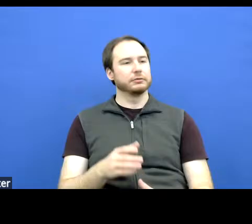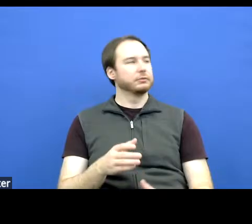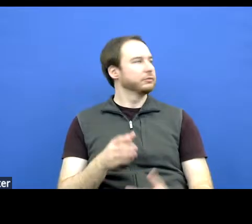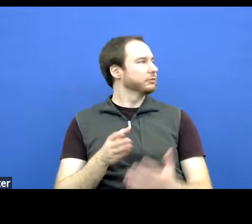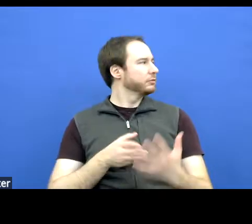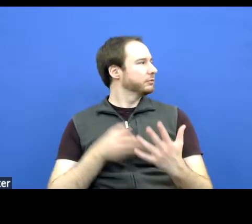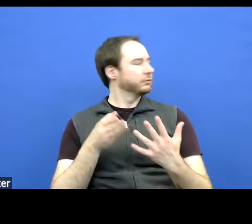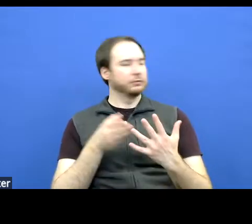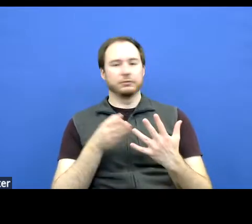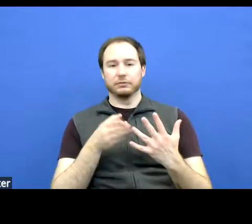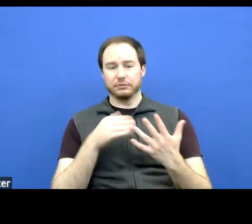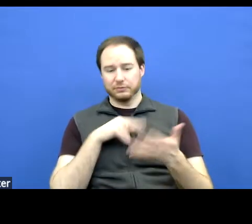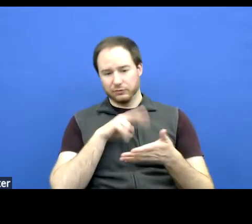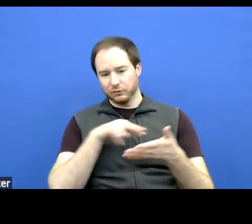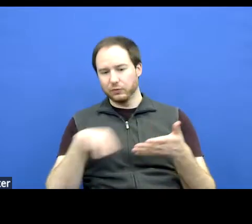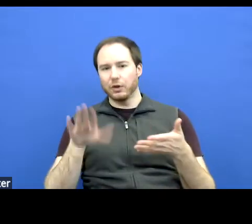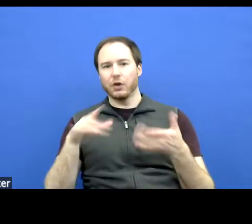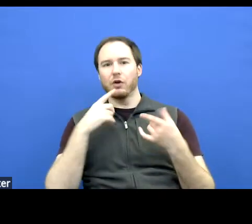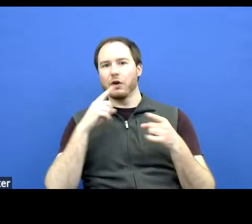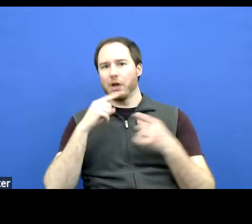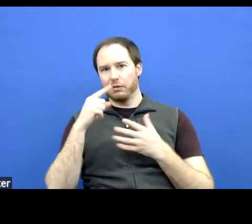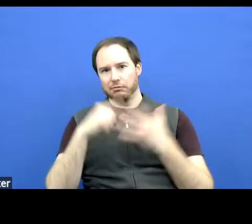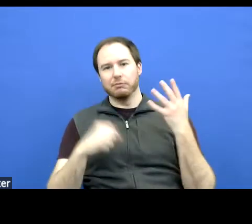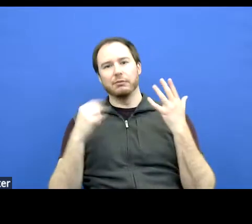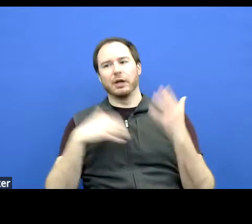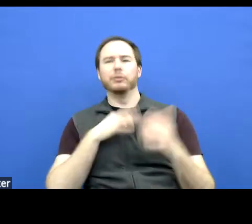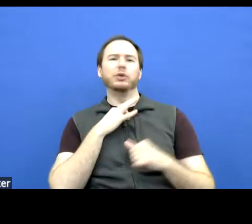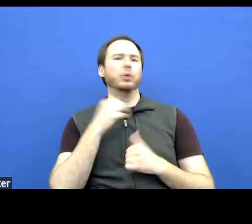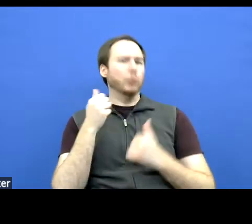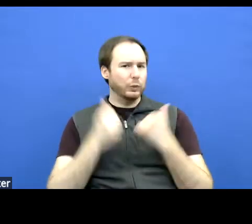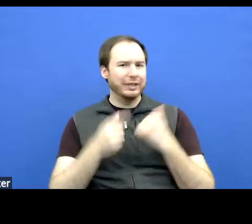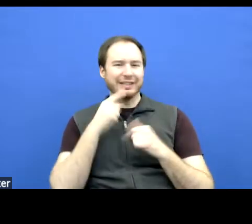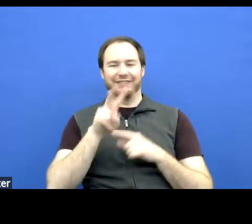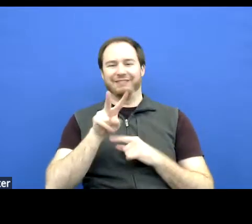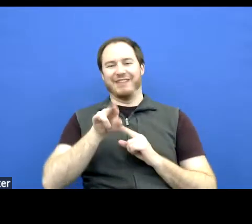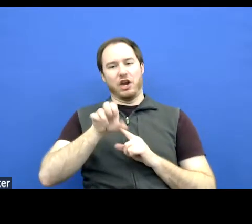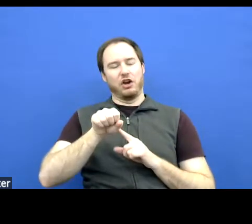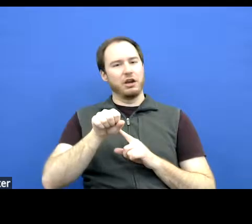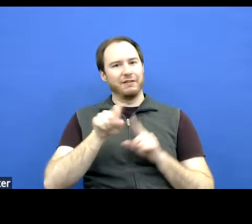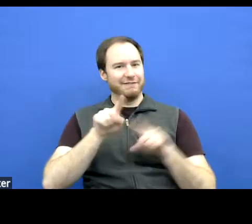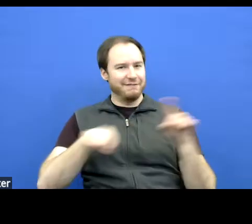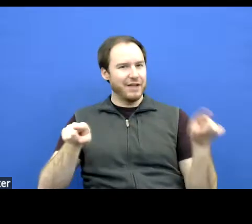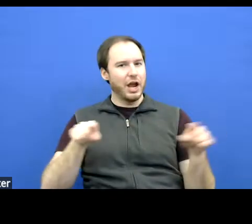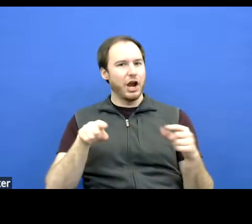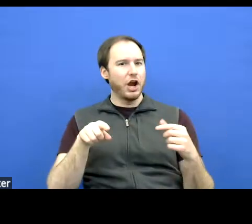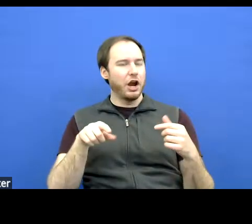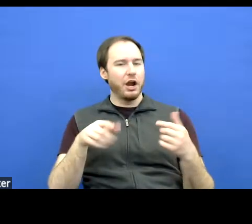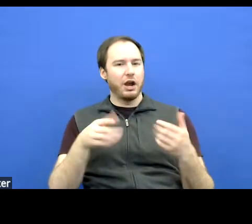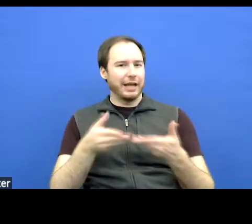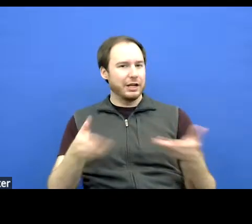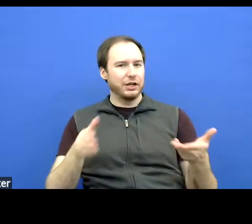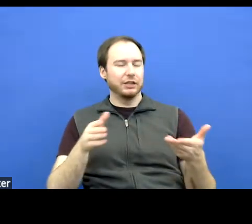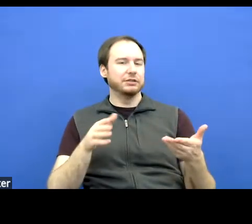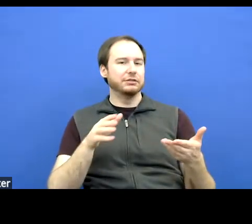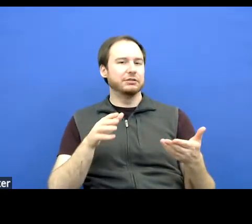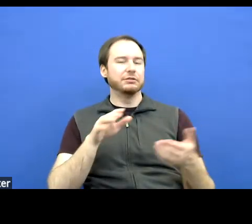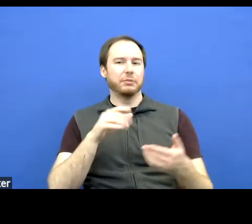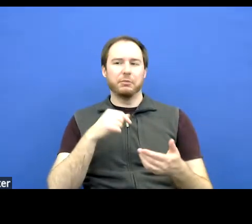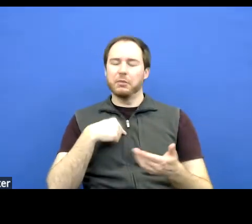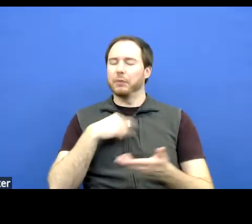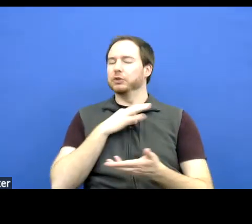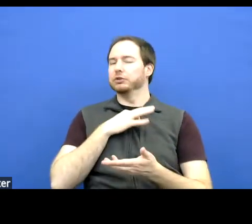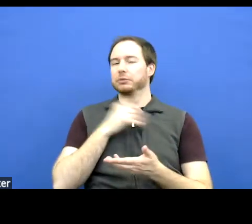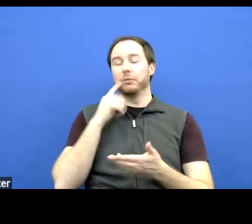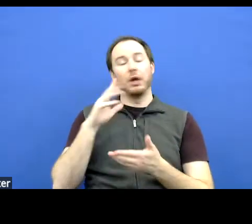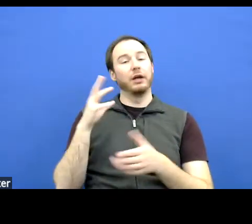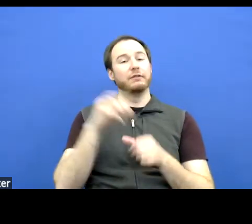Reading all his accomplishments makes me wonder what instruments he's playing. He must be really talented. But I did meet him at the Youth Hall of Fame.